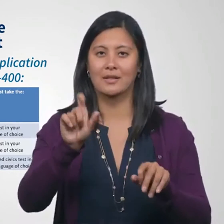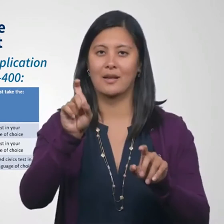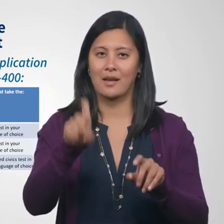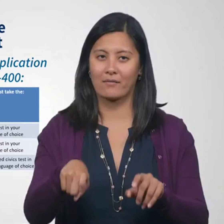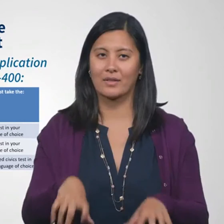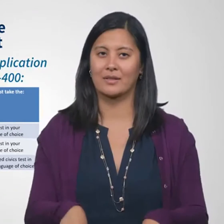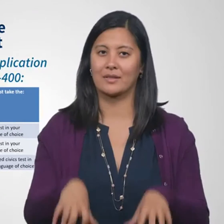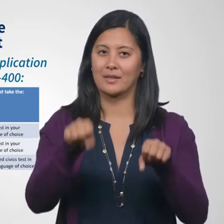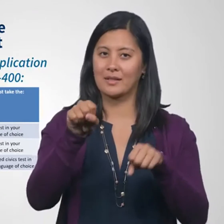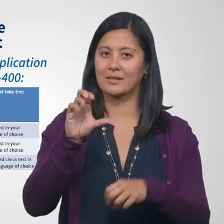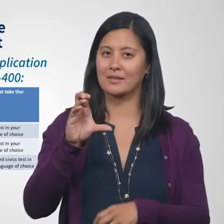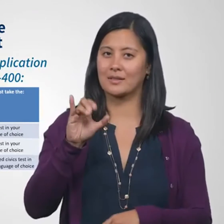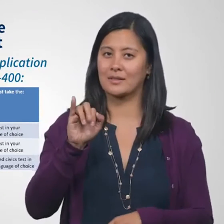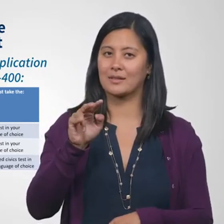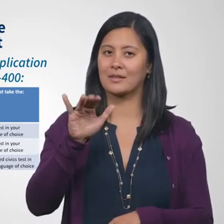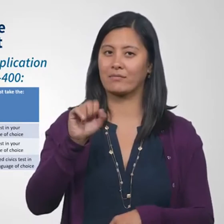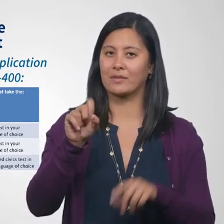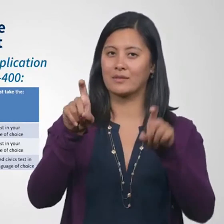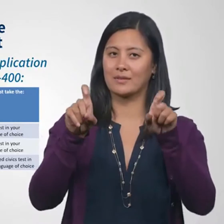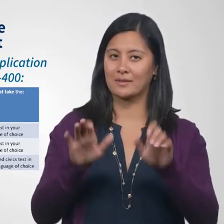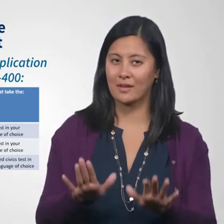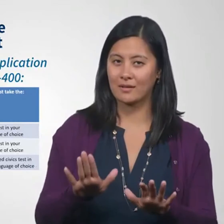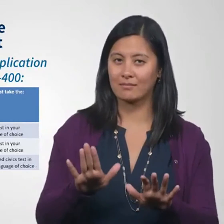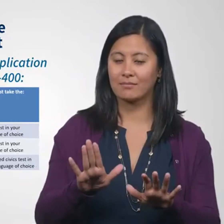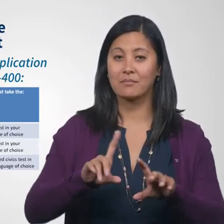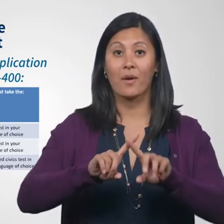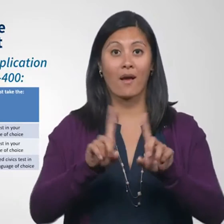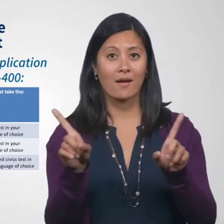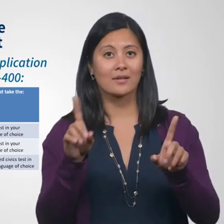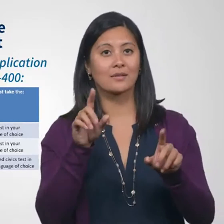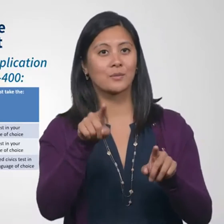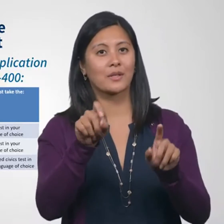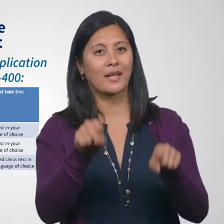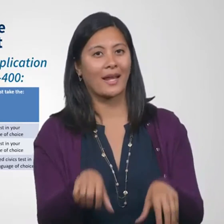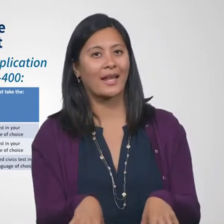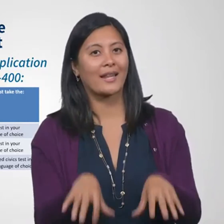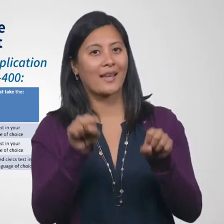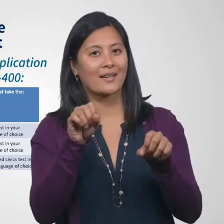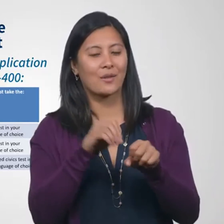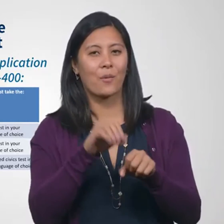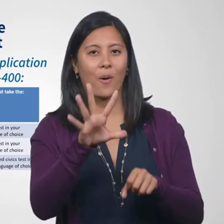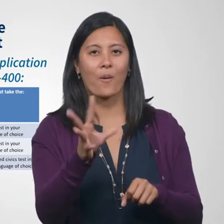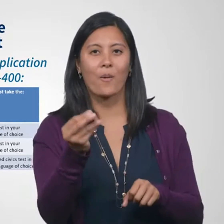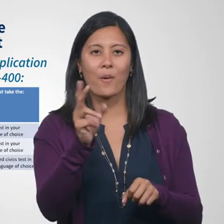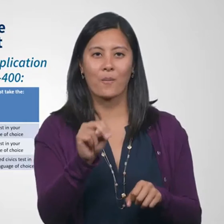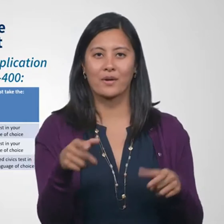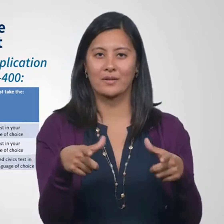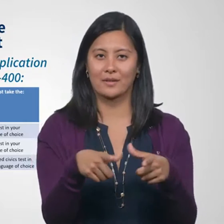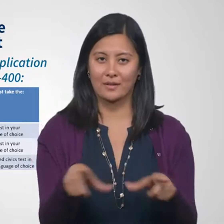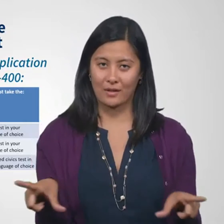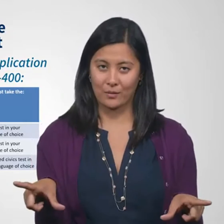do have to take the civics test, but you may take it in your own language.